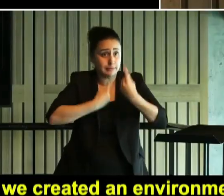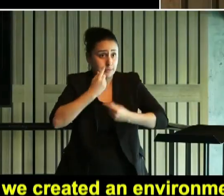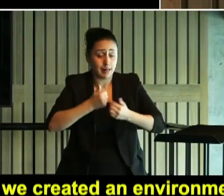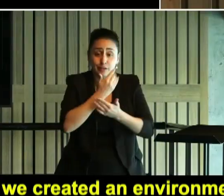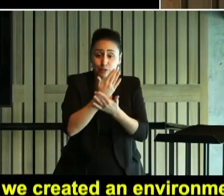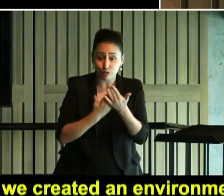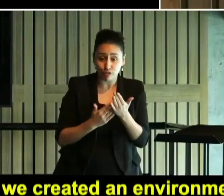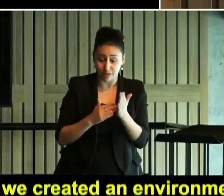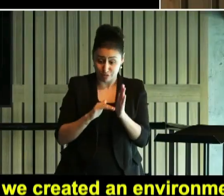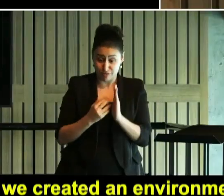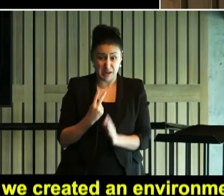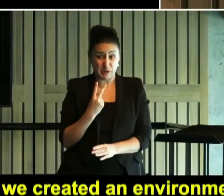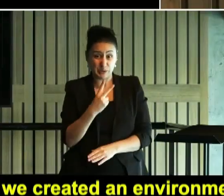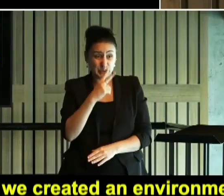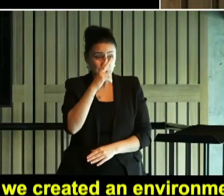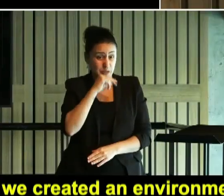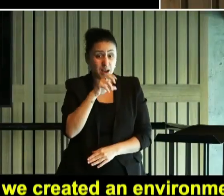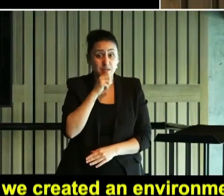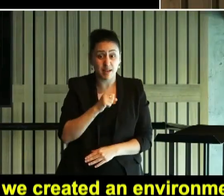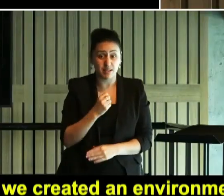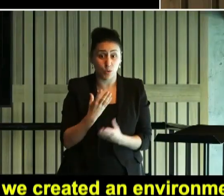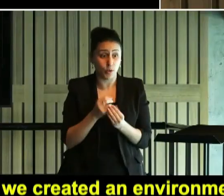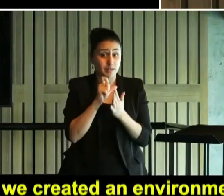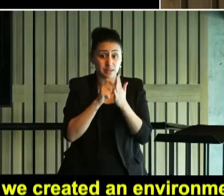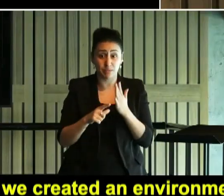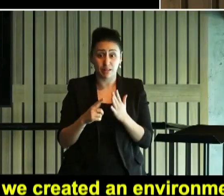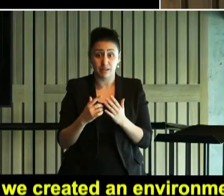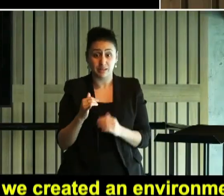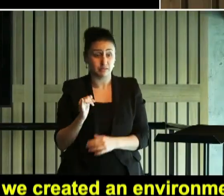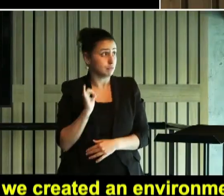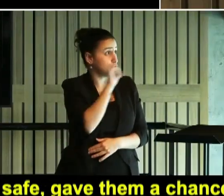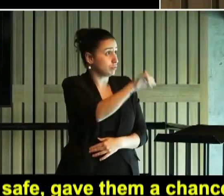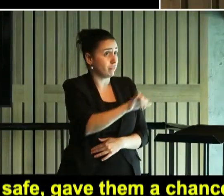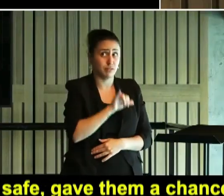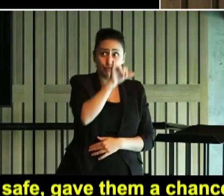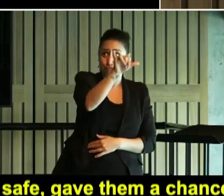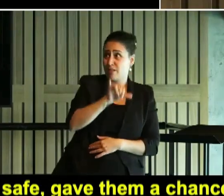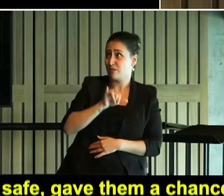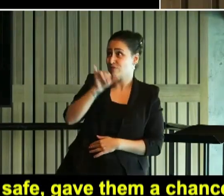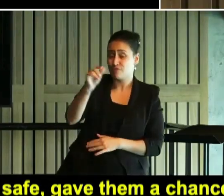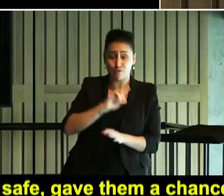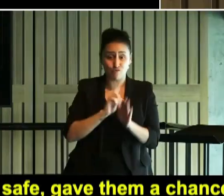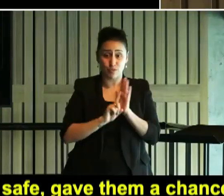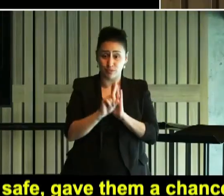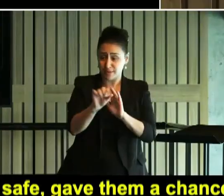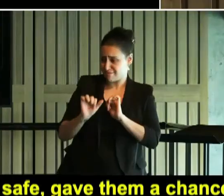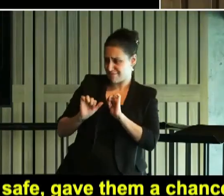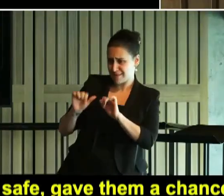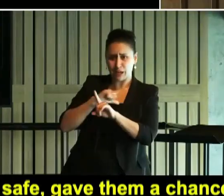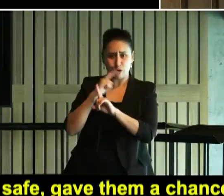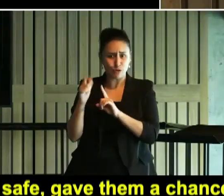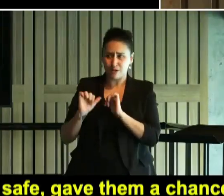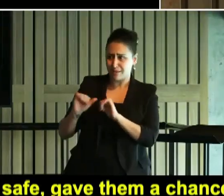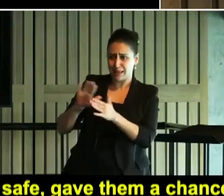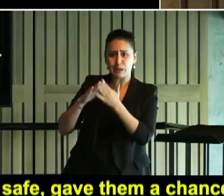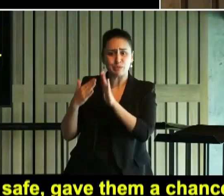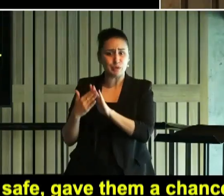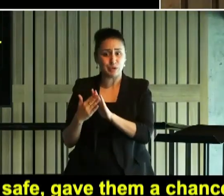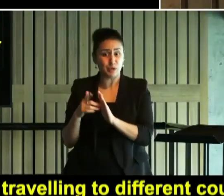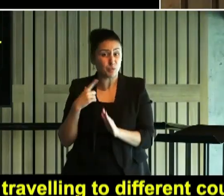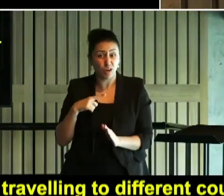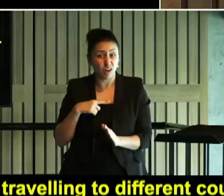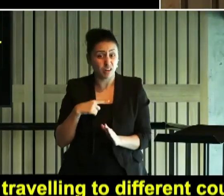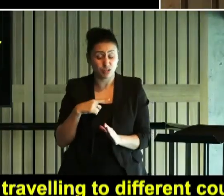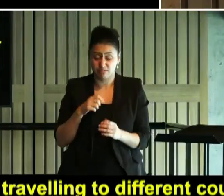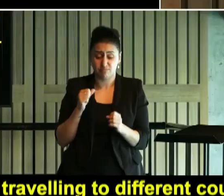young men with disabilities travelling to different countries, representing their culture, their community on the world stage. And that was because we just